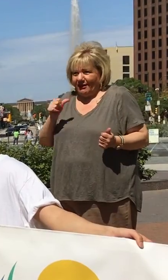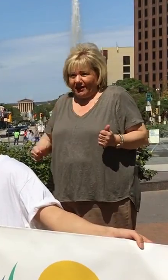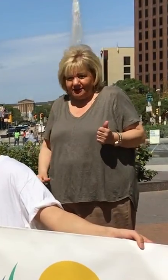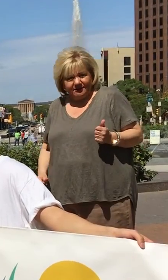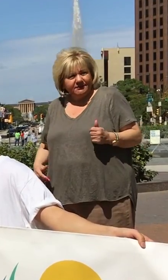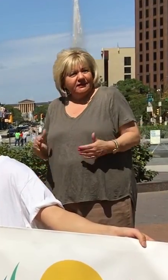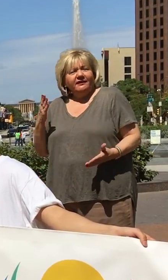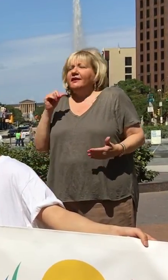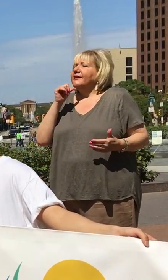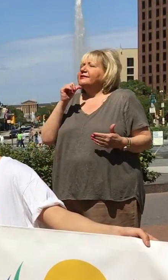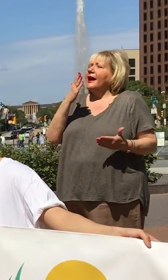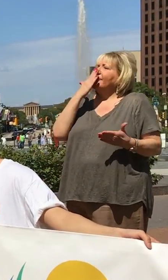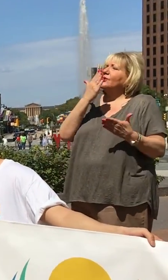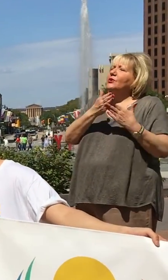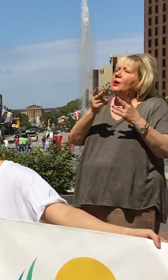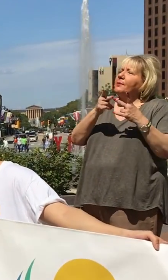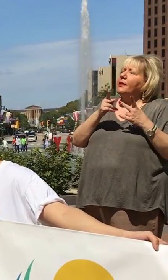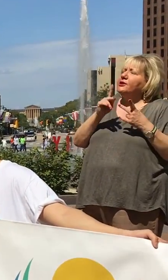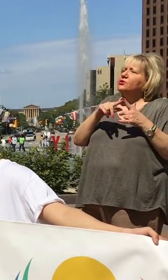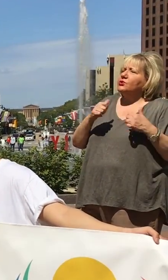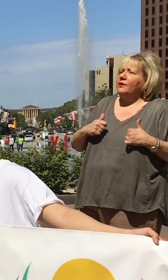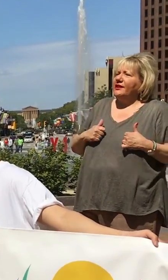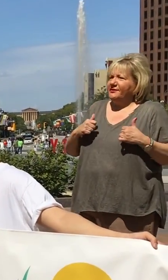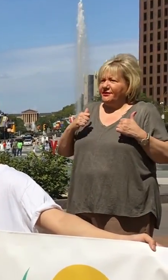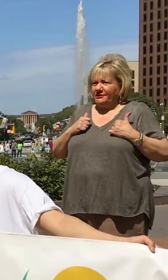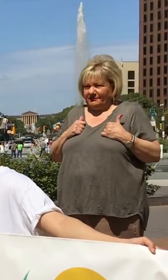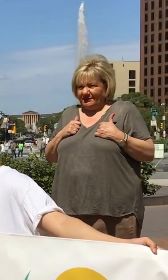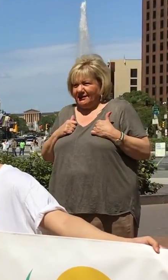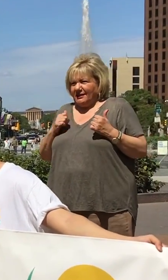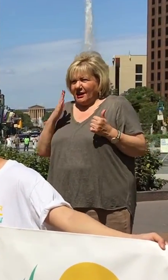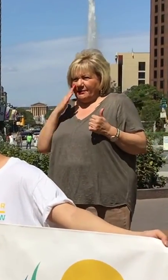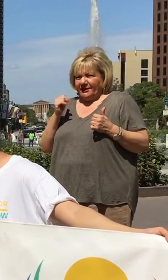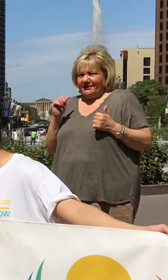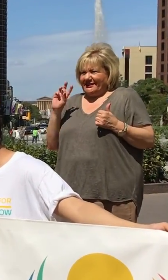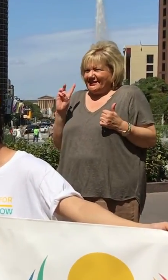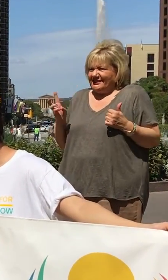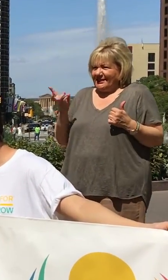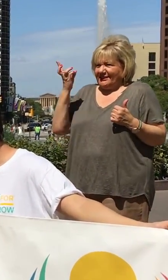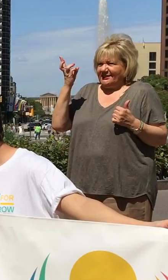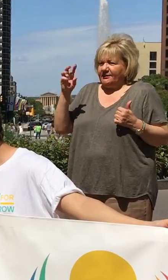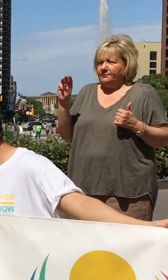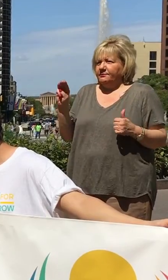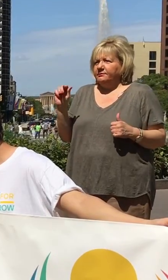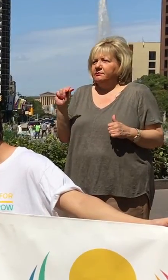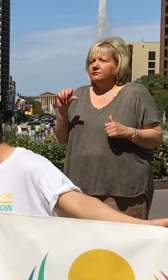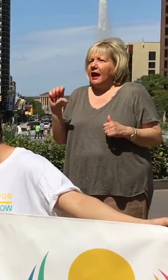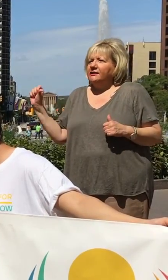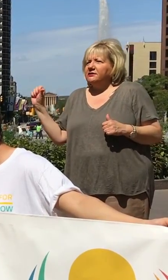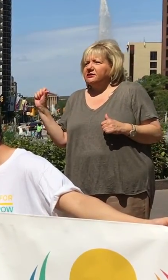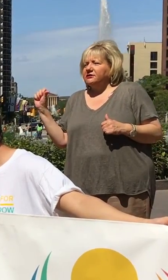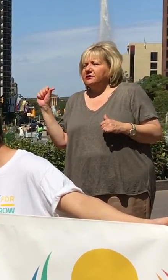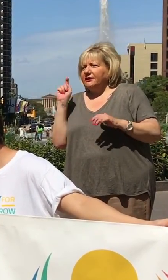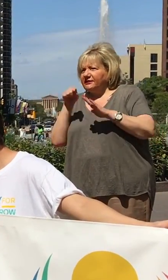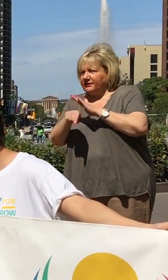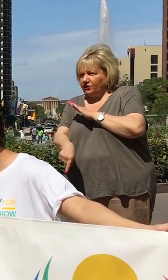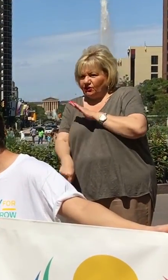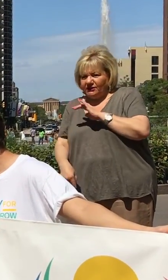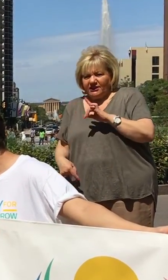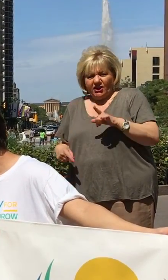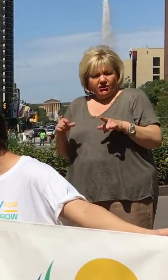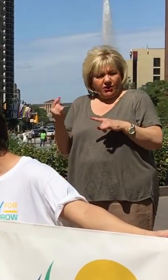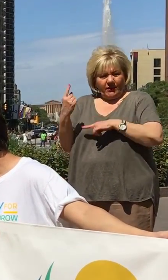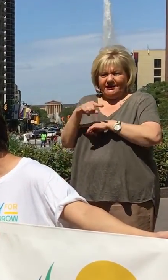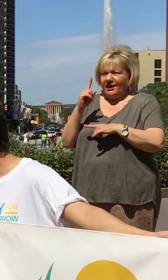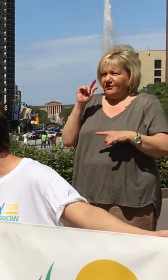place to live, and we know that because we're in the midst of the sixth mass extinction. So Day for Tomorrow is a day for us to be in